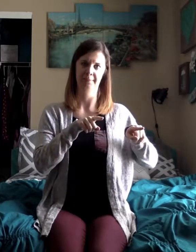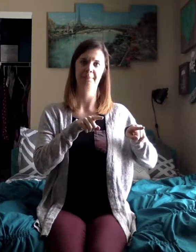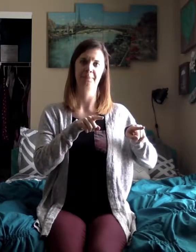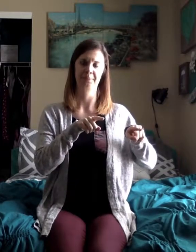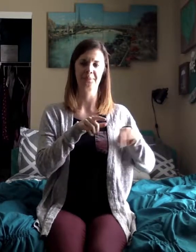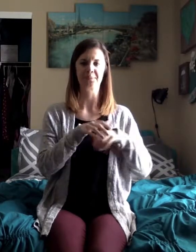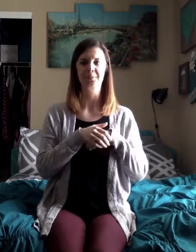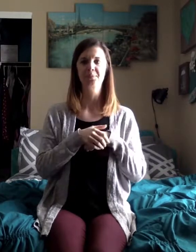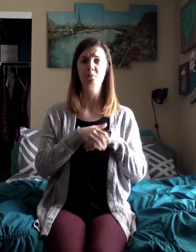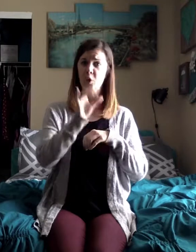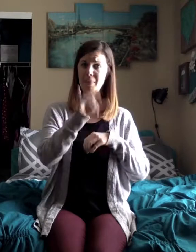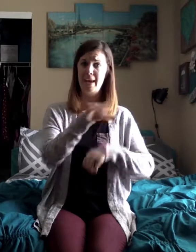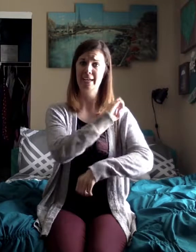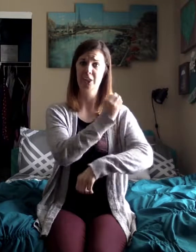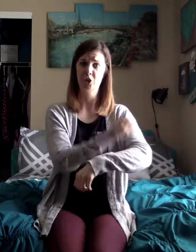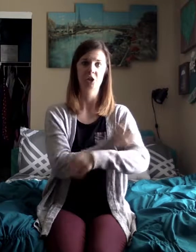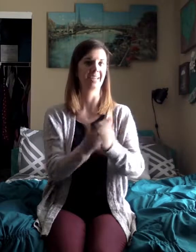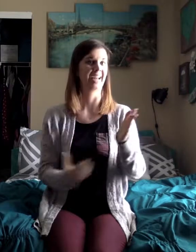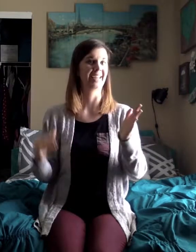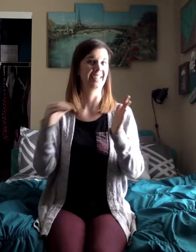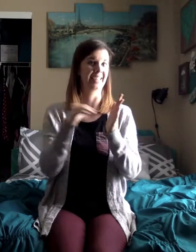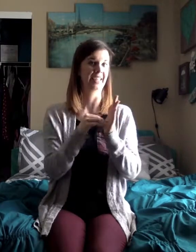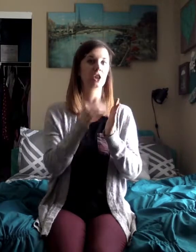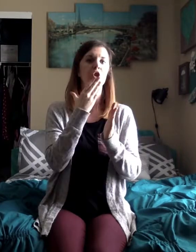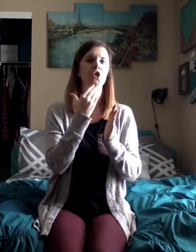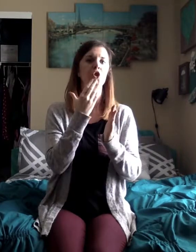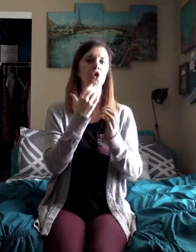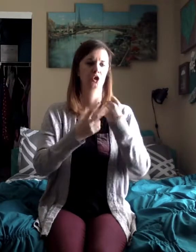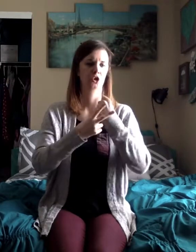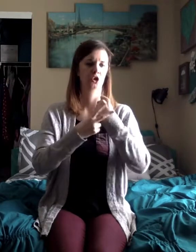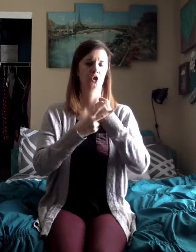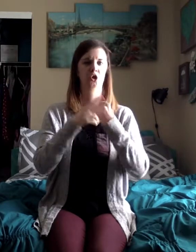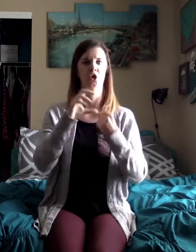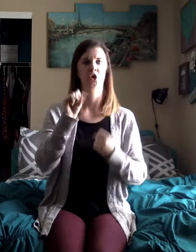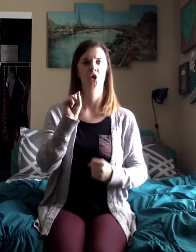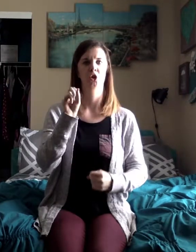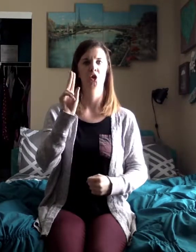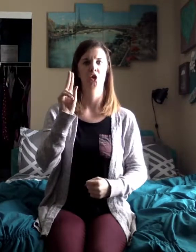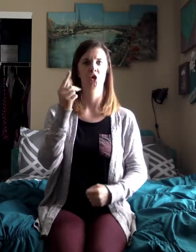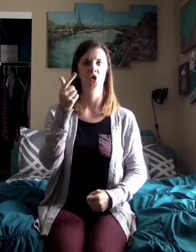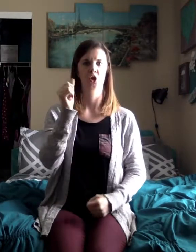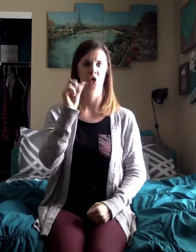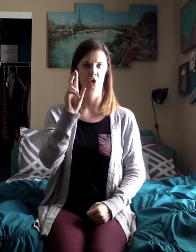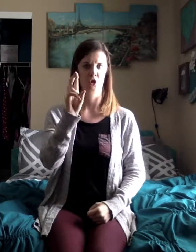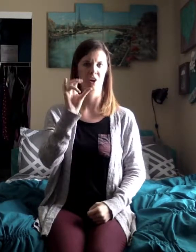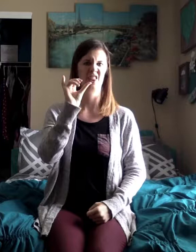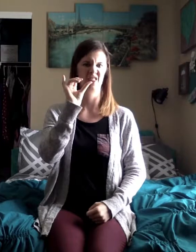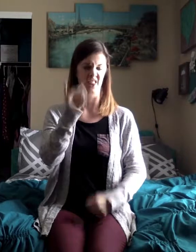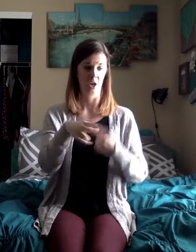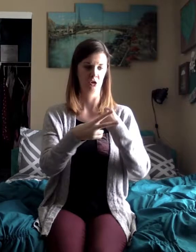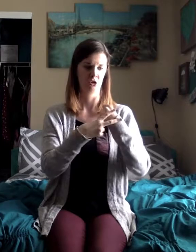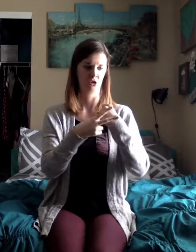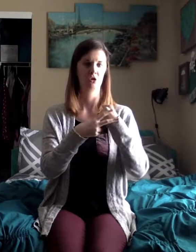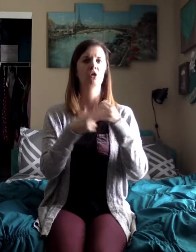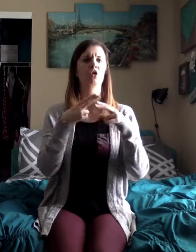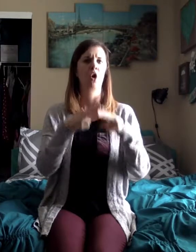So that energy, again, is stored as sugar, as a carbohydrate. And this occurs in plants and also